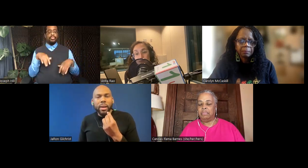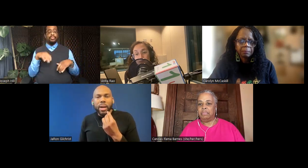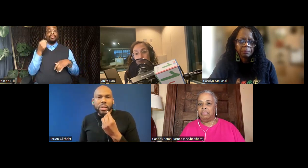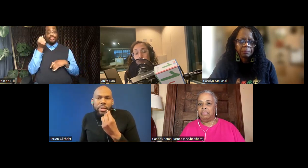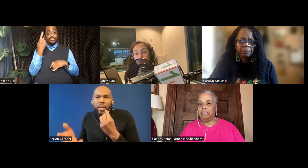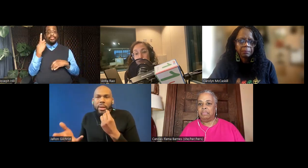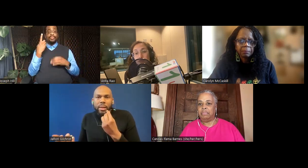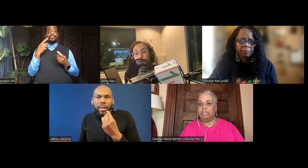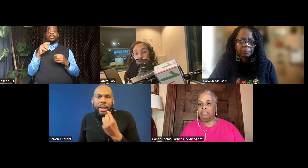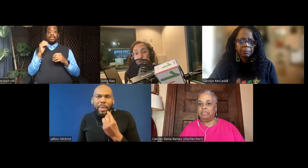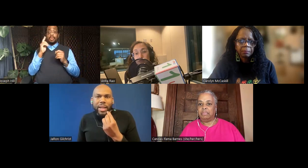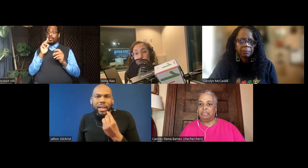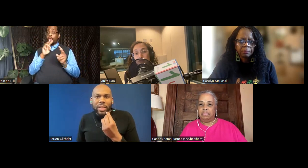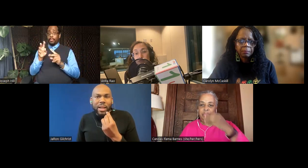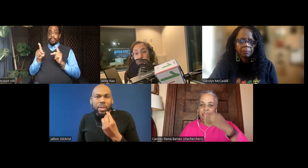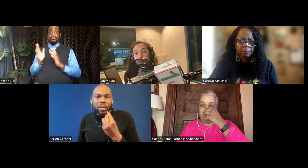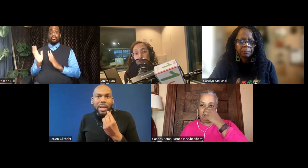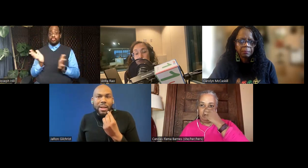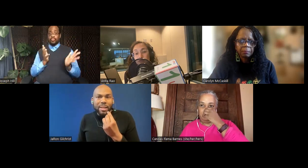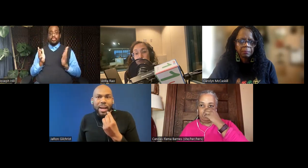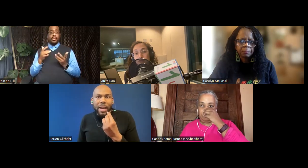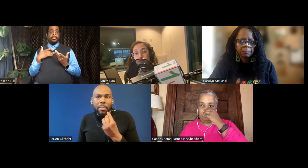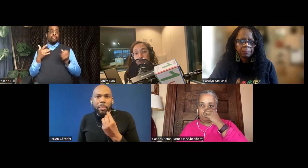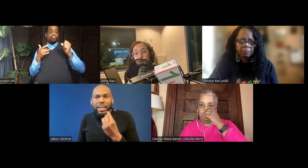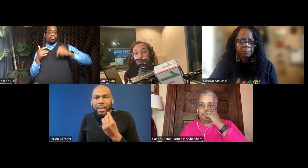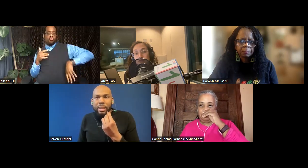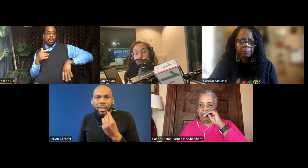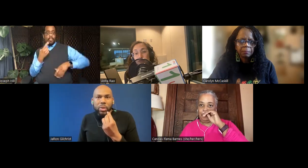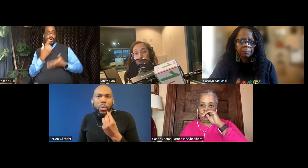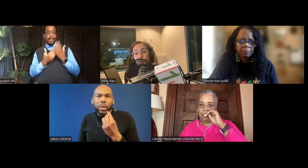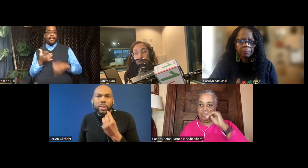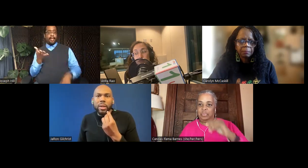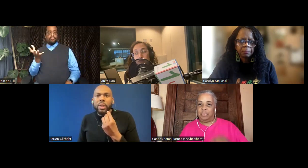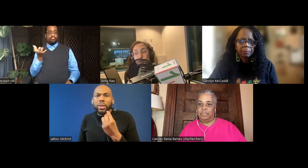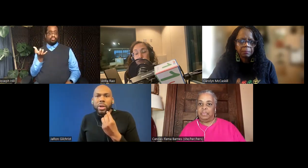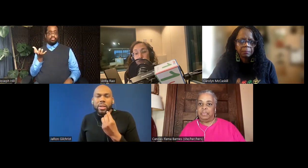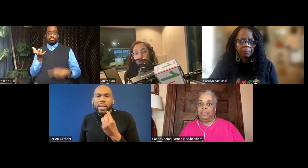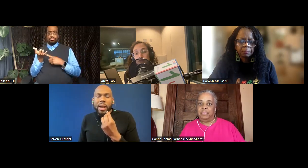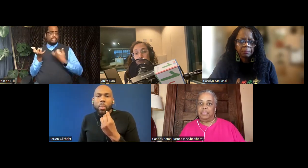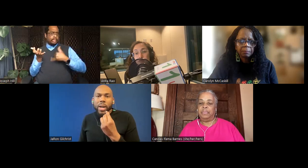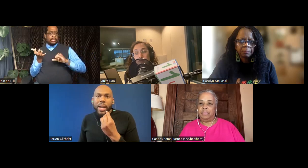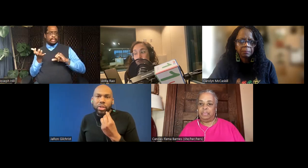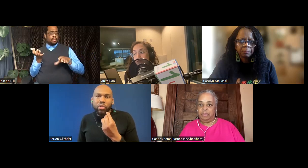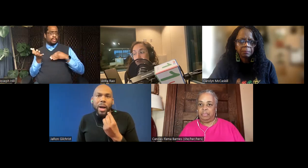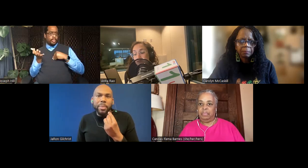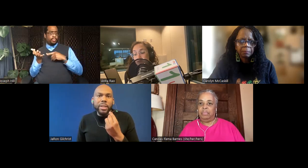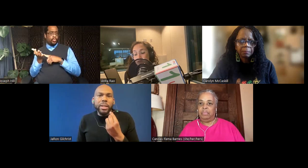way, under the expectation that it was all signed the same. But in this course, you notice that one hand is